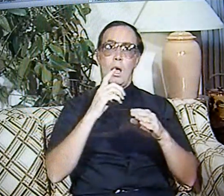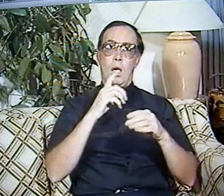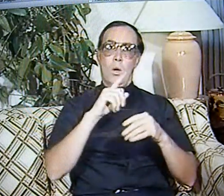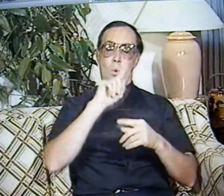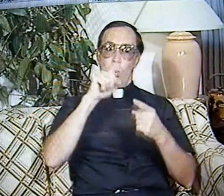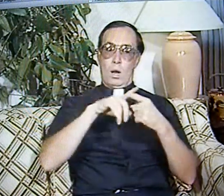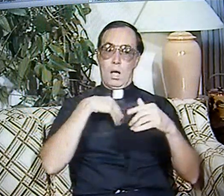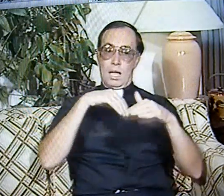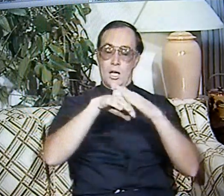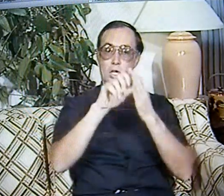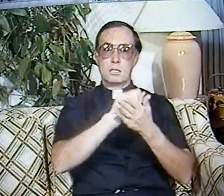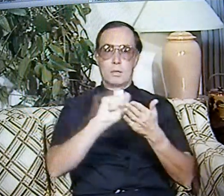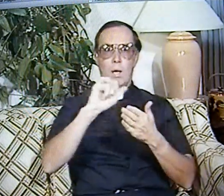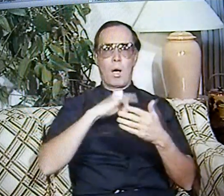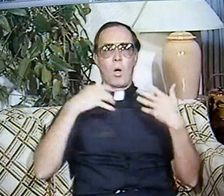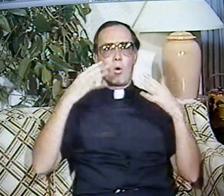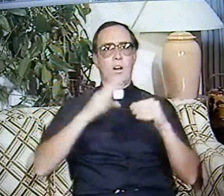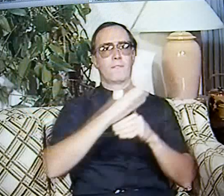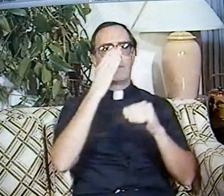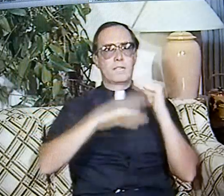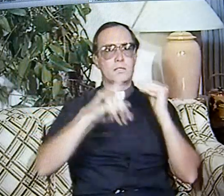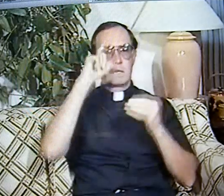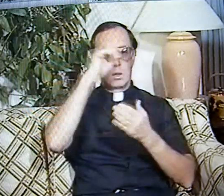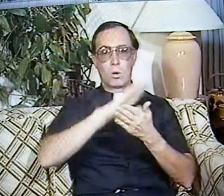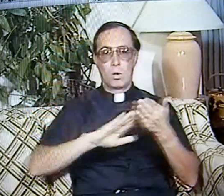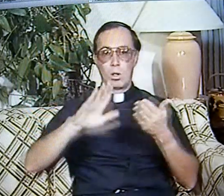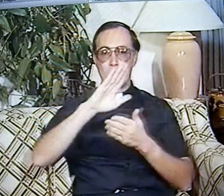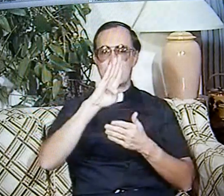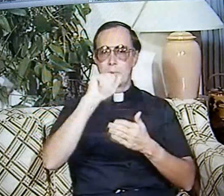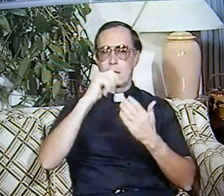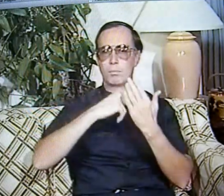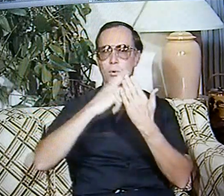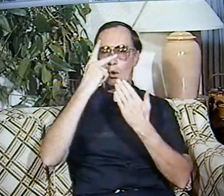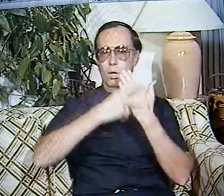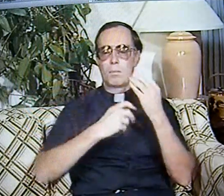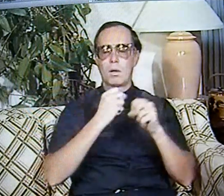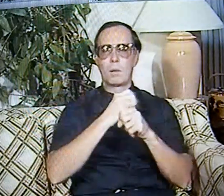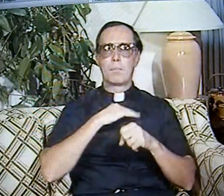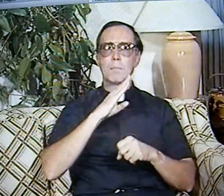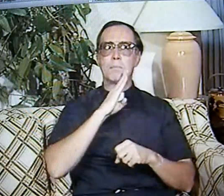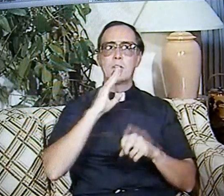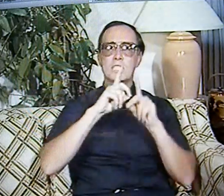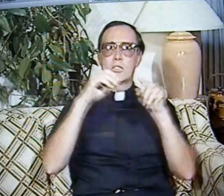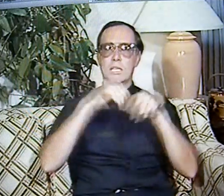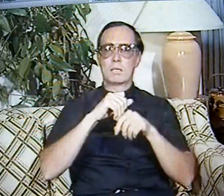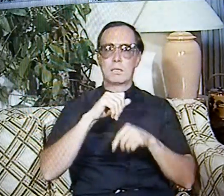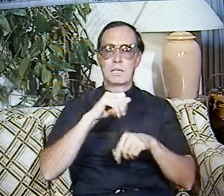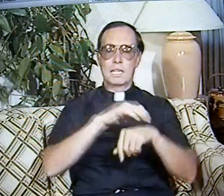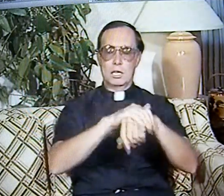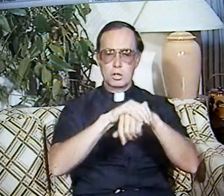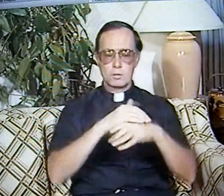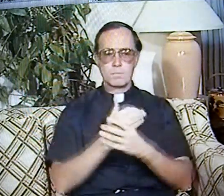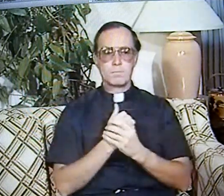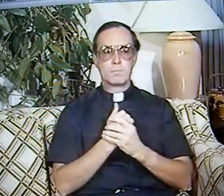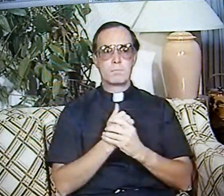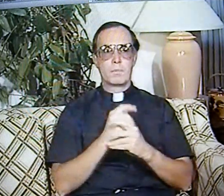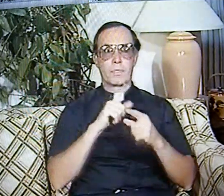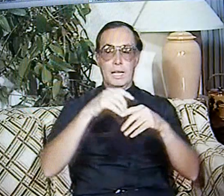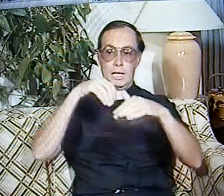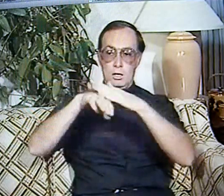So I wanted to become a priest in high school, but at the seminary I